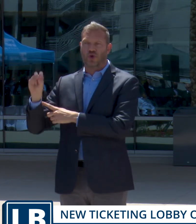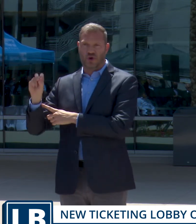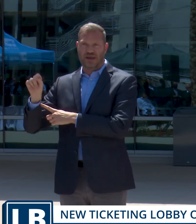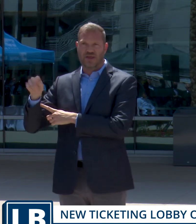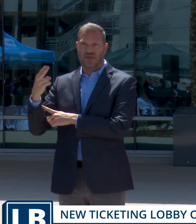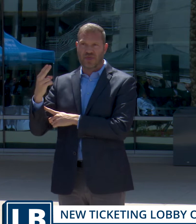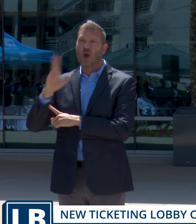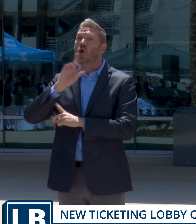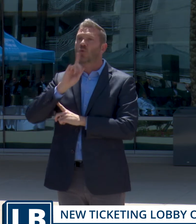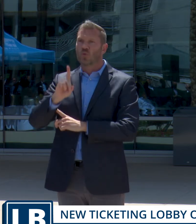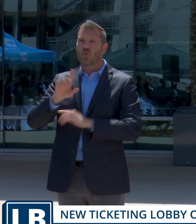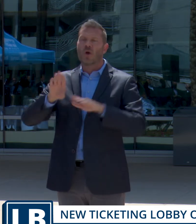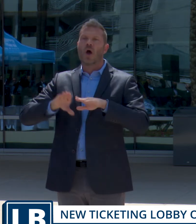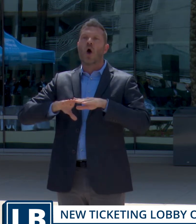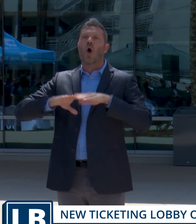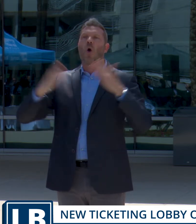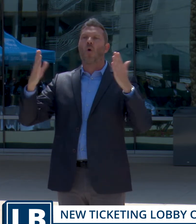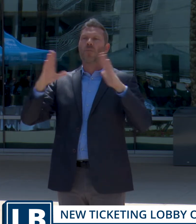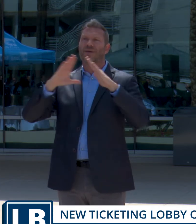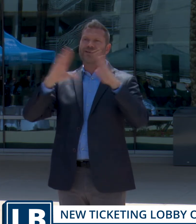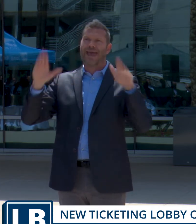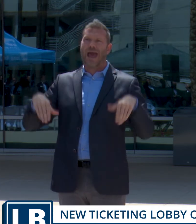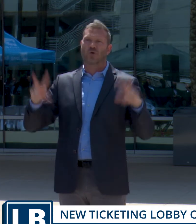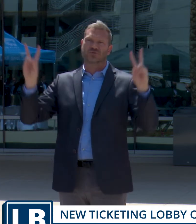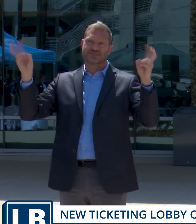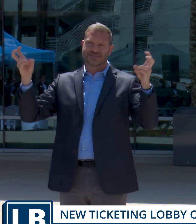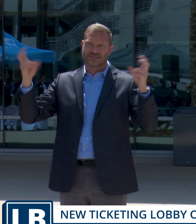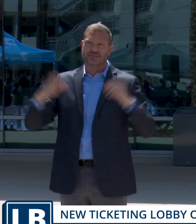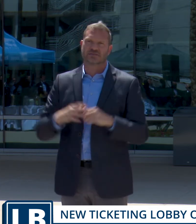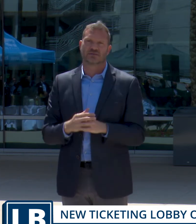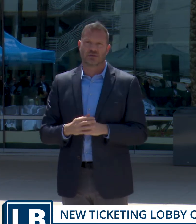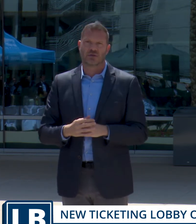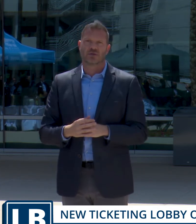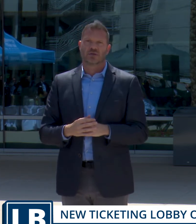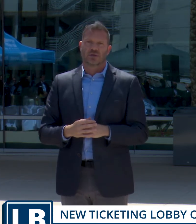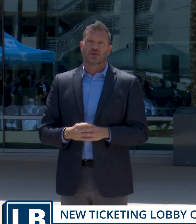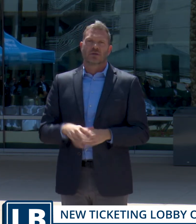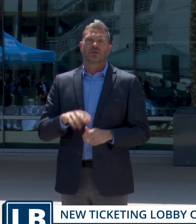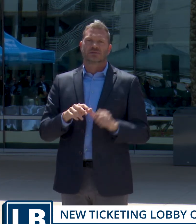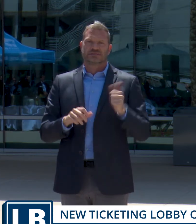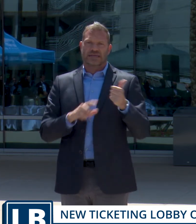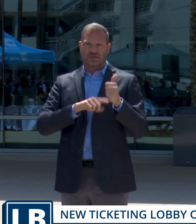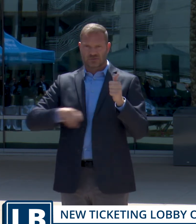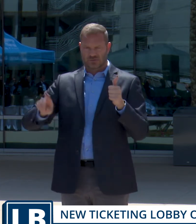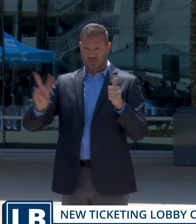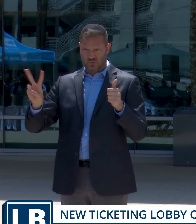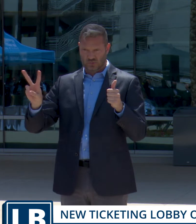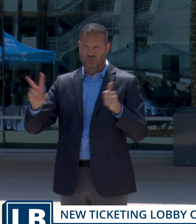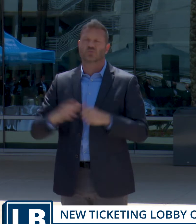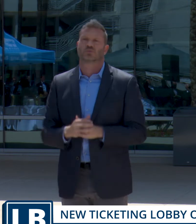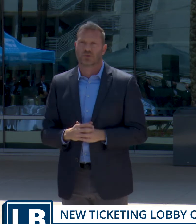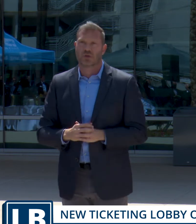our open house. So right now, we are going to segue into